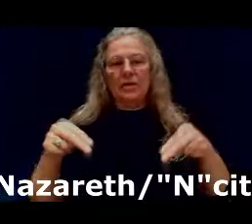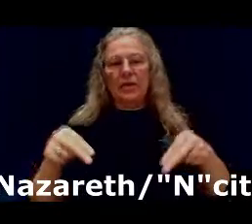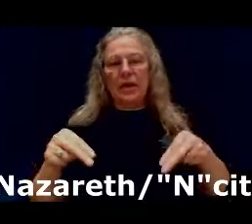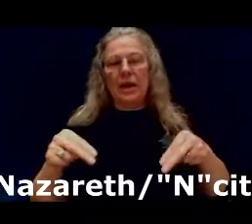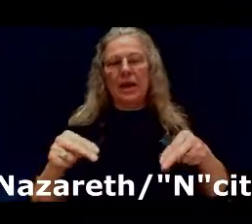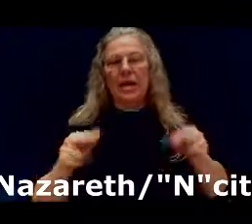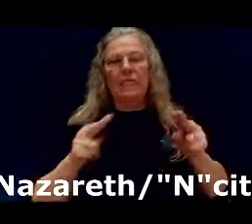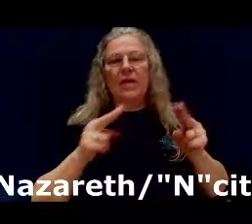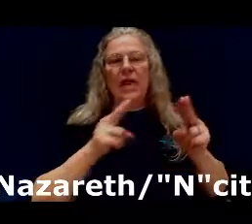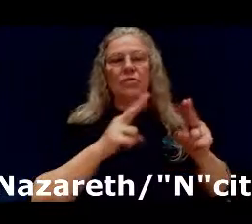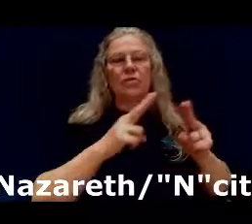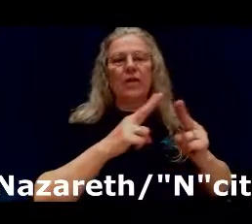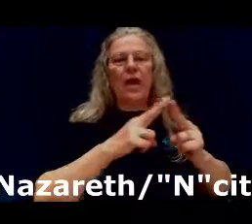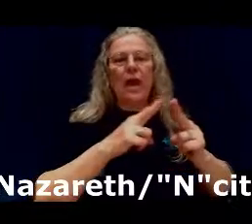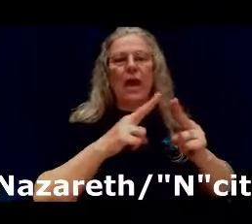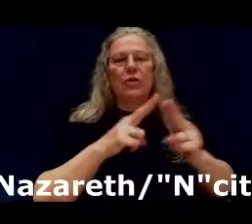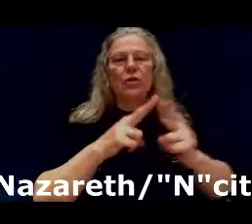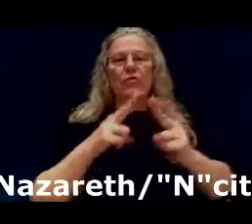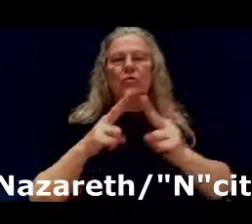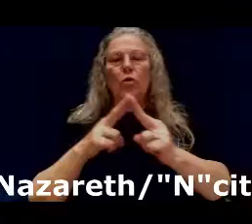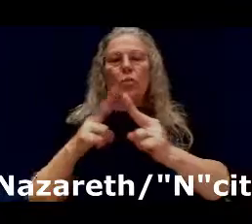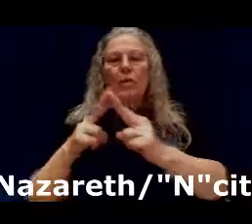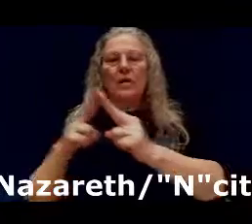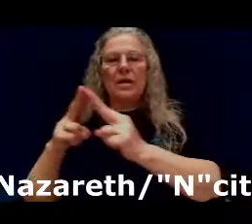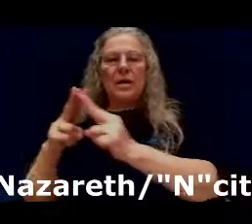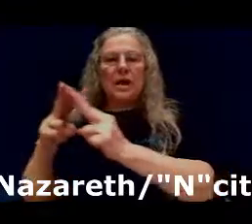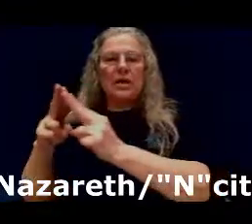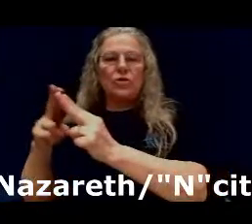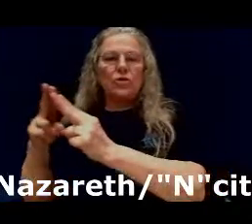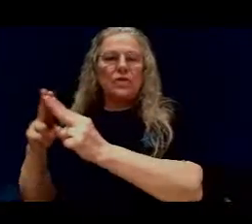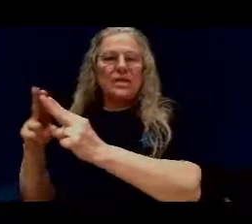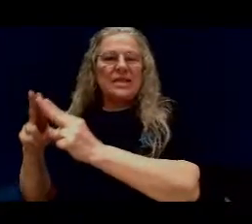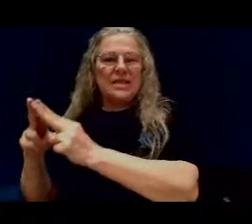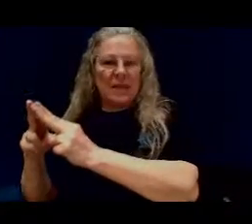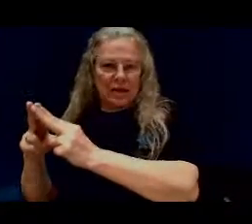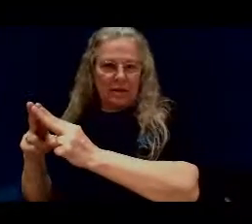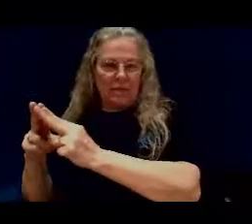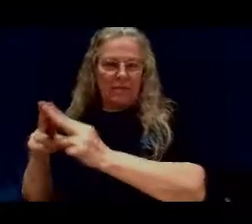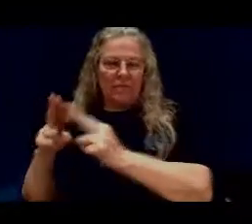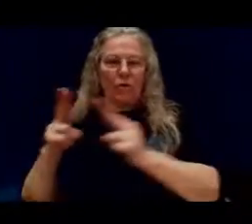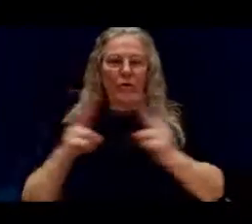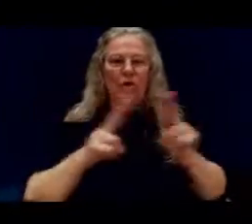the beginning of Nazareth, and you form it into the city formation.